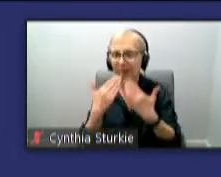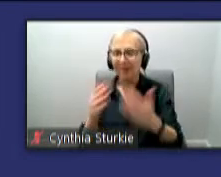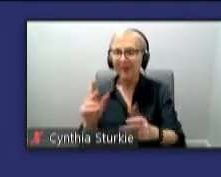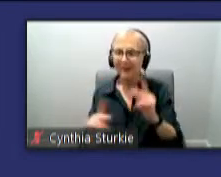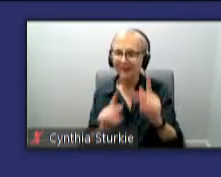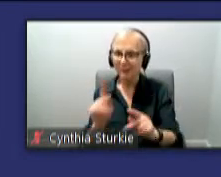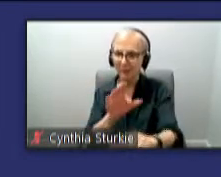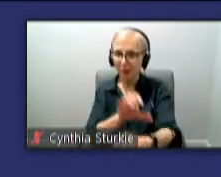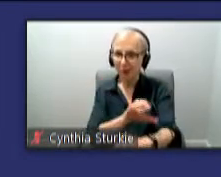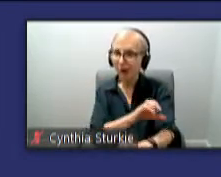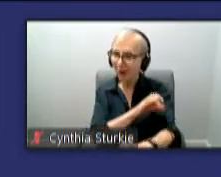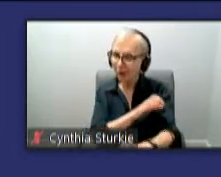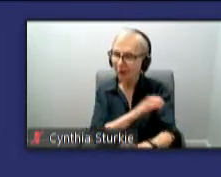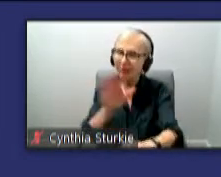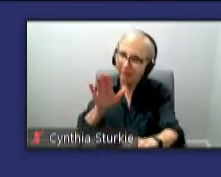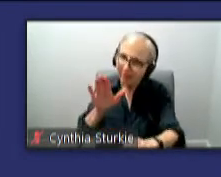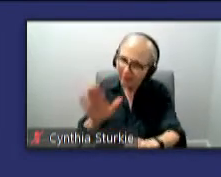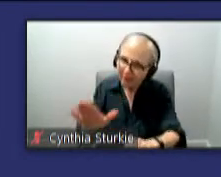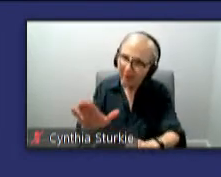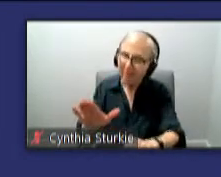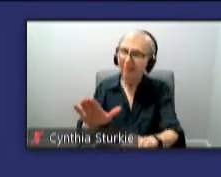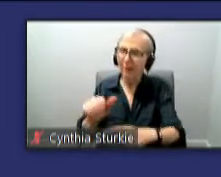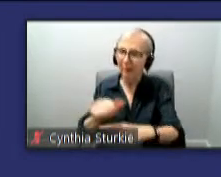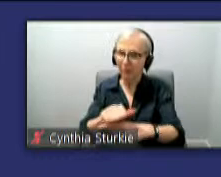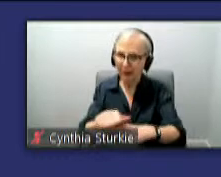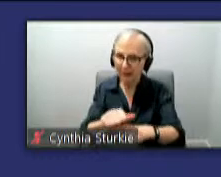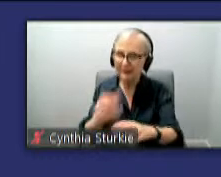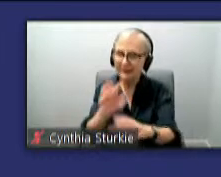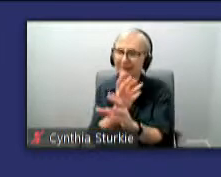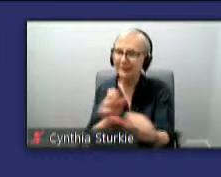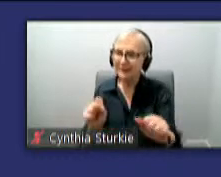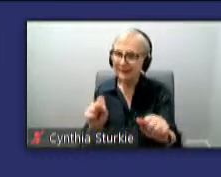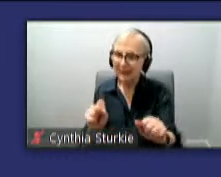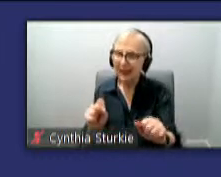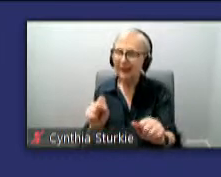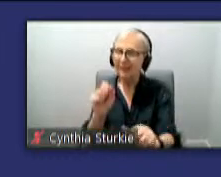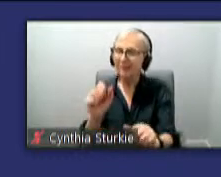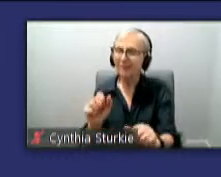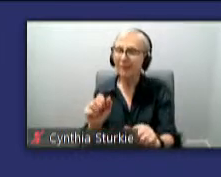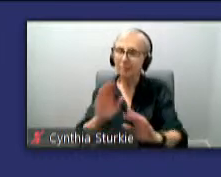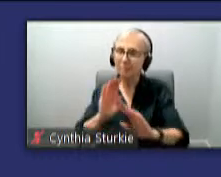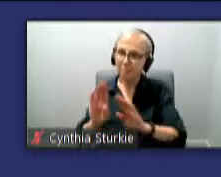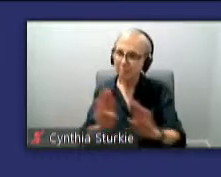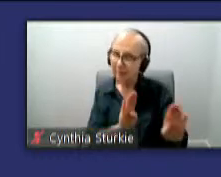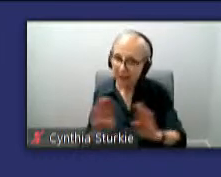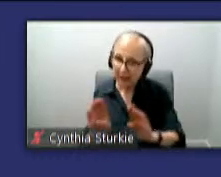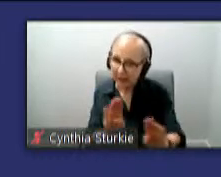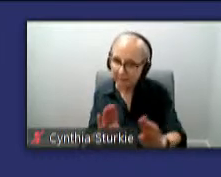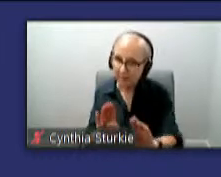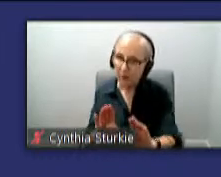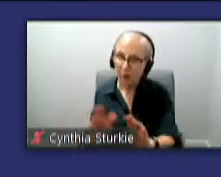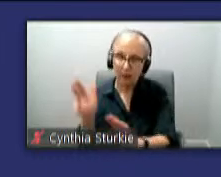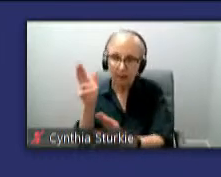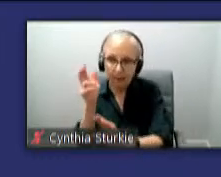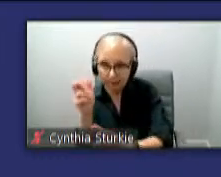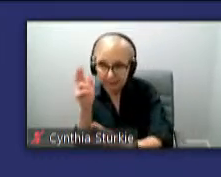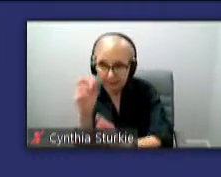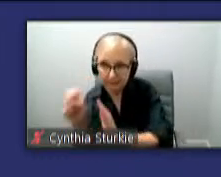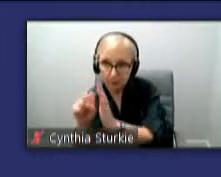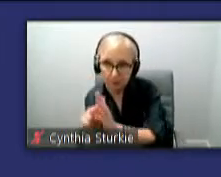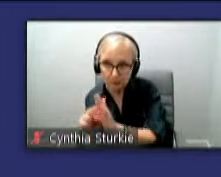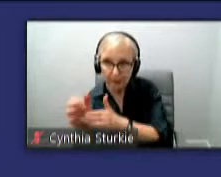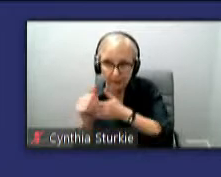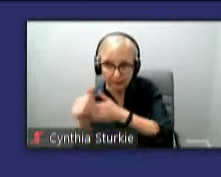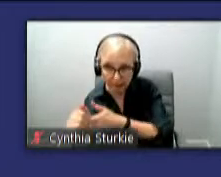their diligence, for practicing safe behaviors and listening to public health guidance and getting vaccinated.